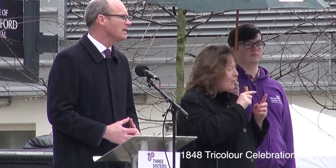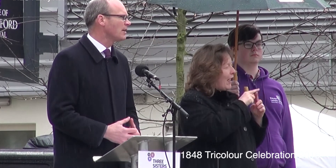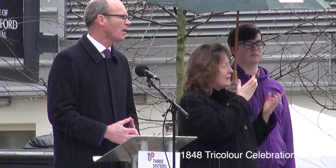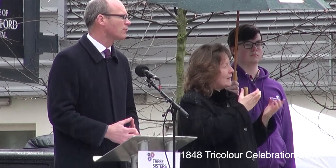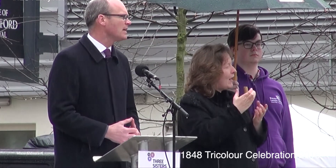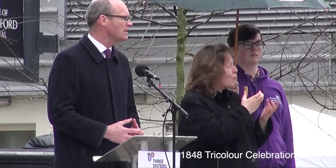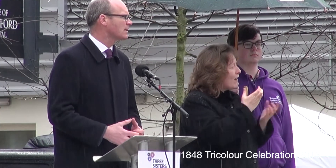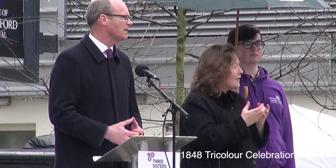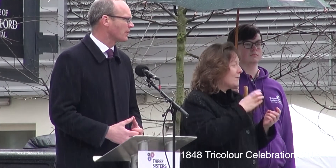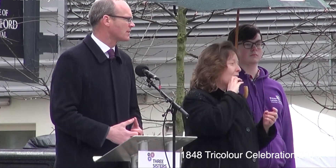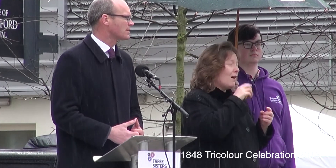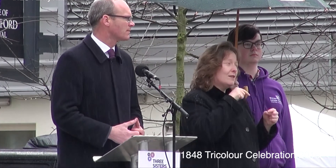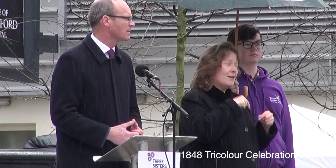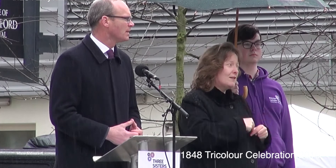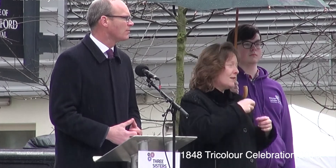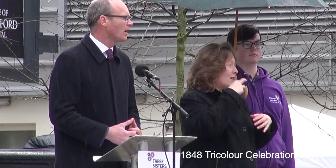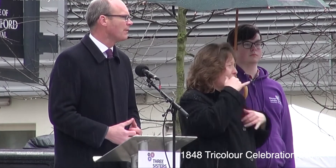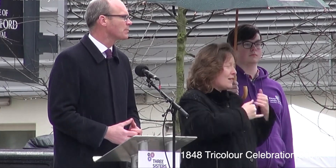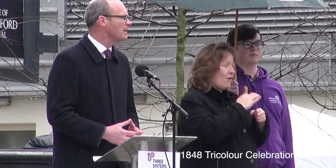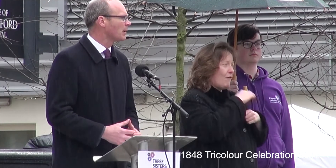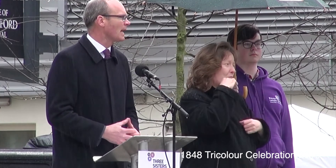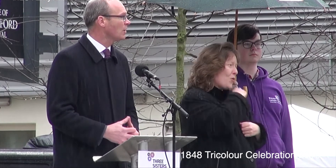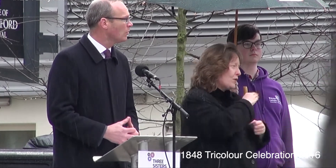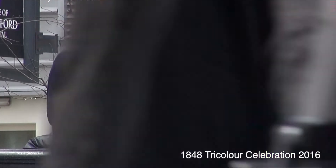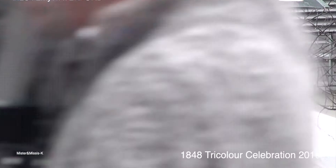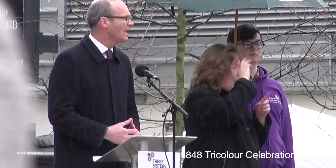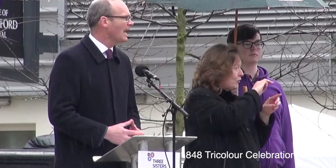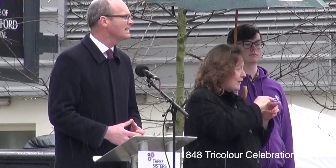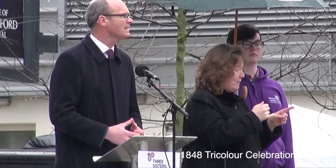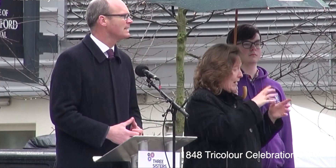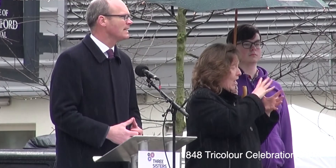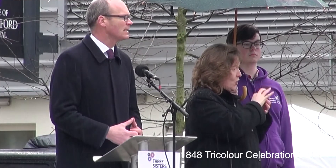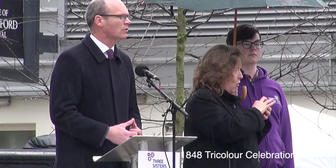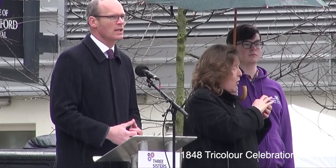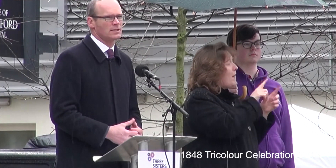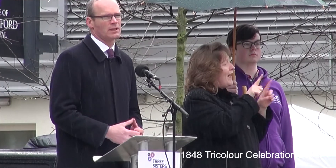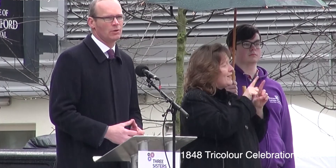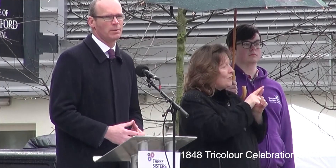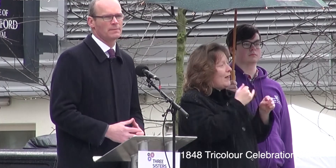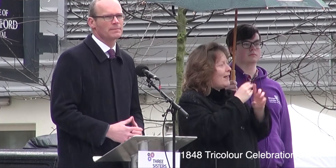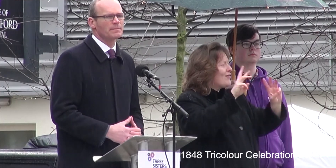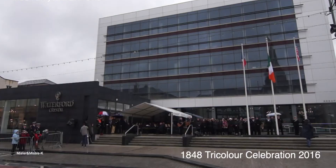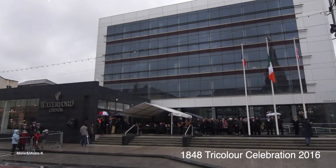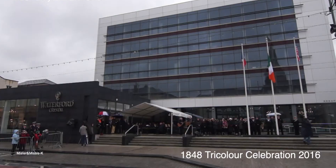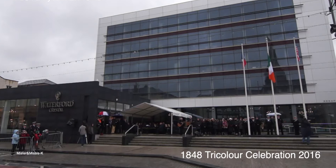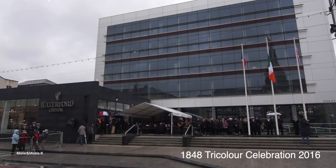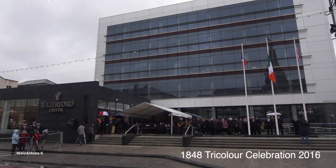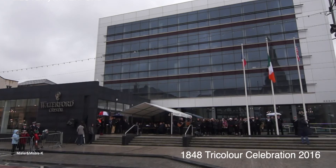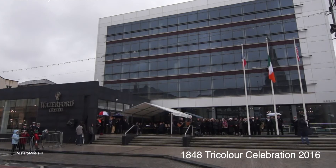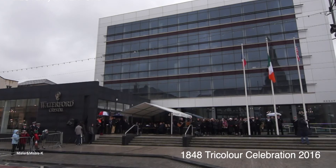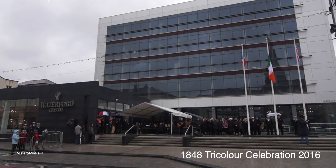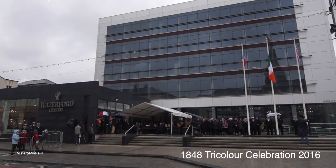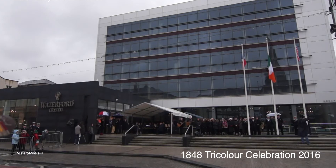in a year of real significance for Irish people at home and indeed across the globe. Whether